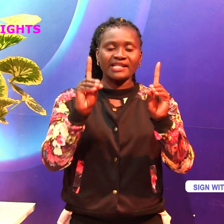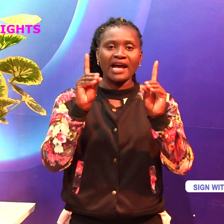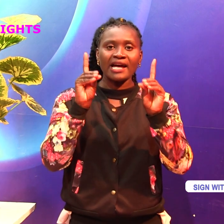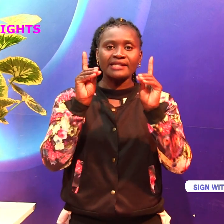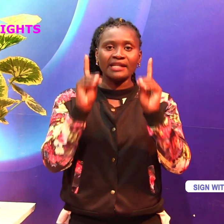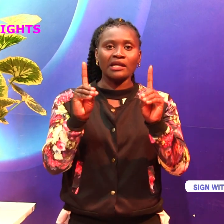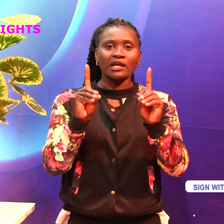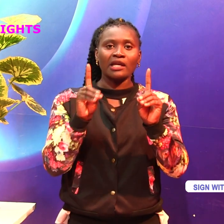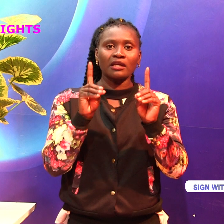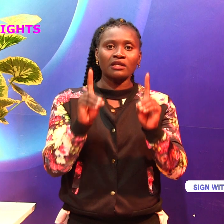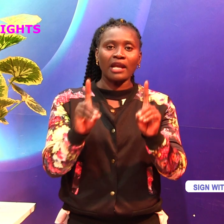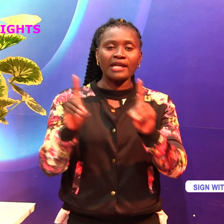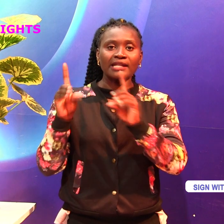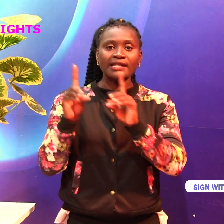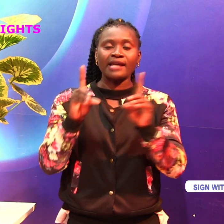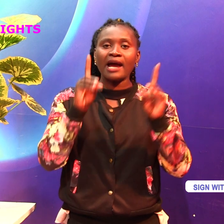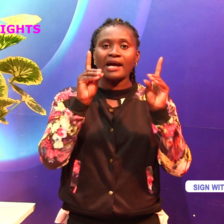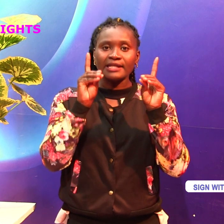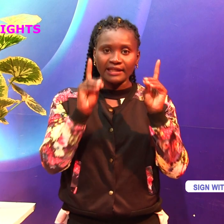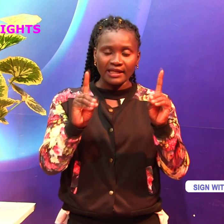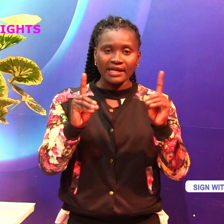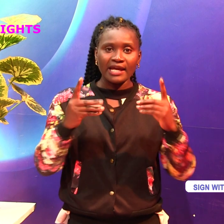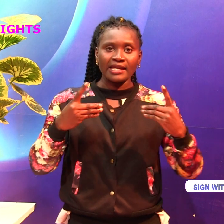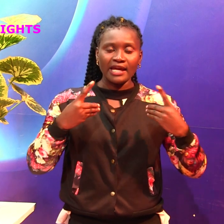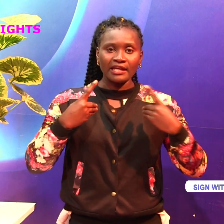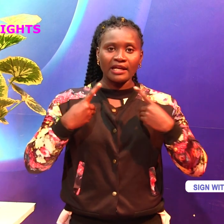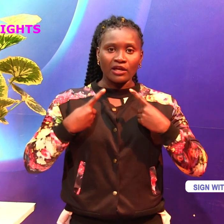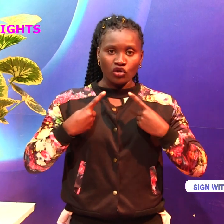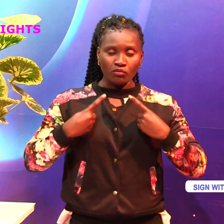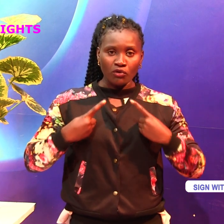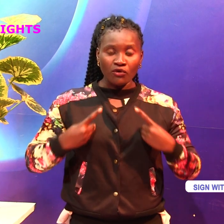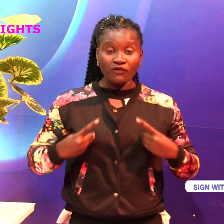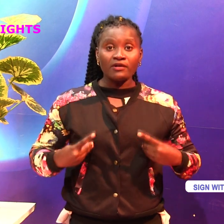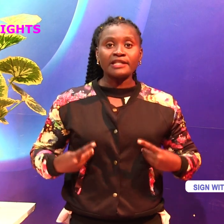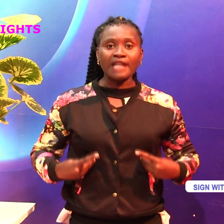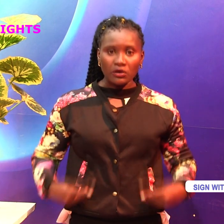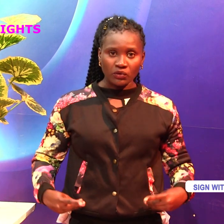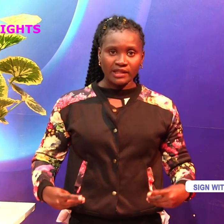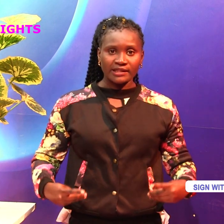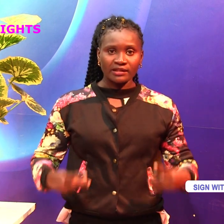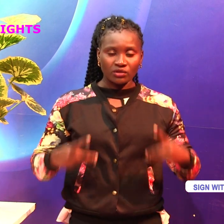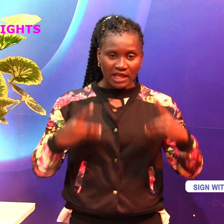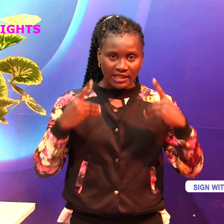letter D, initialize letter D, and then you move downwards, so like